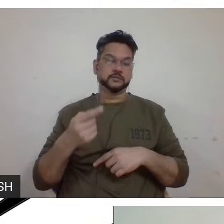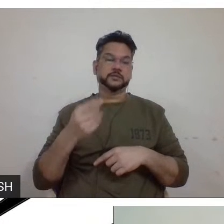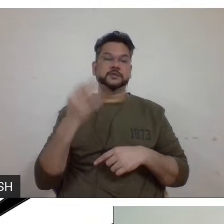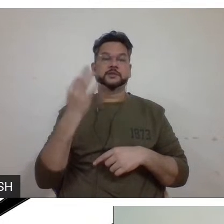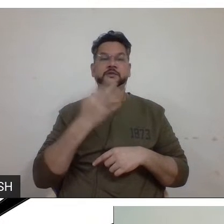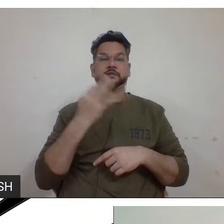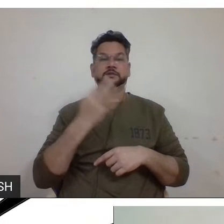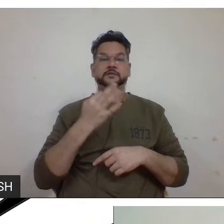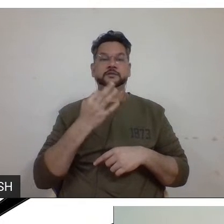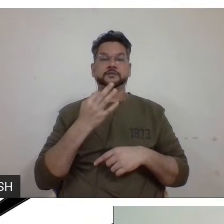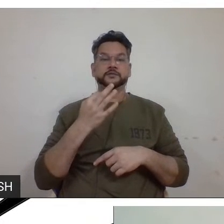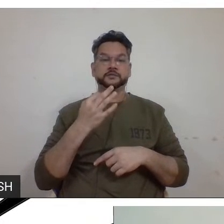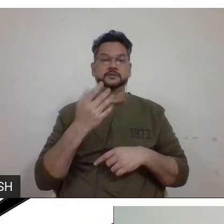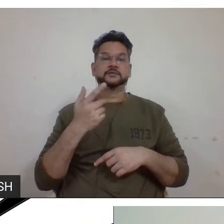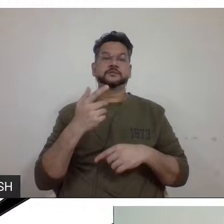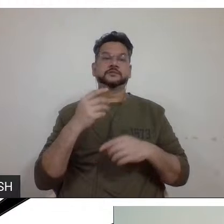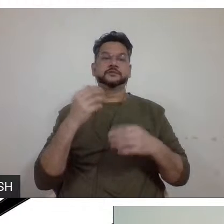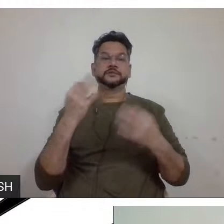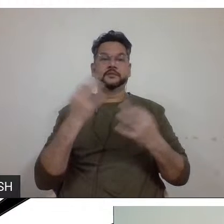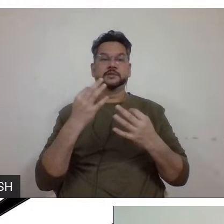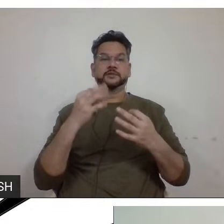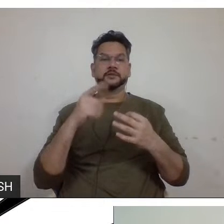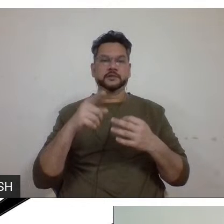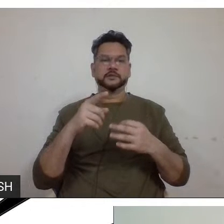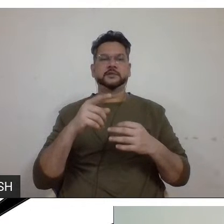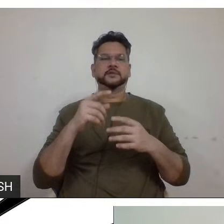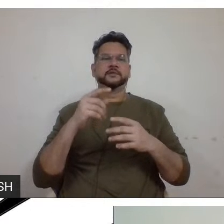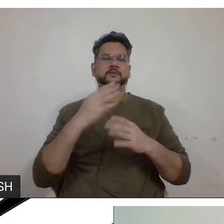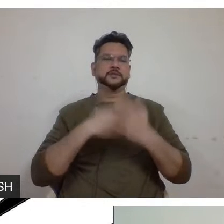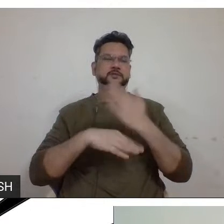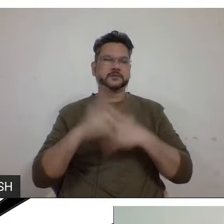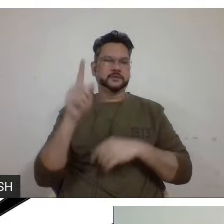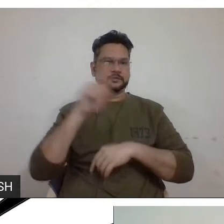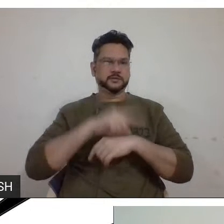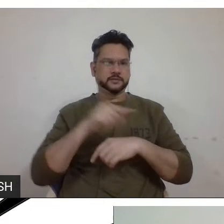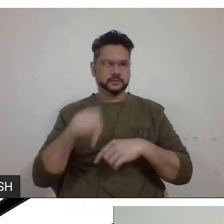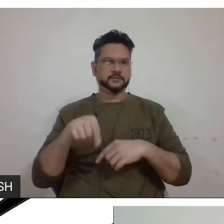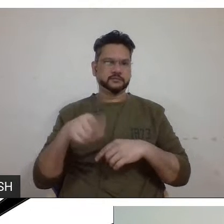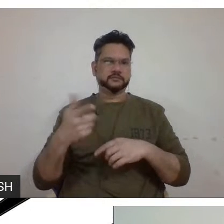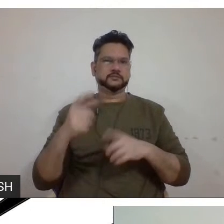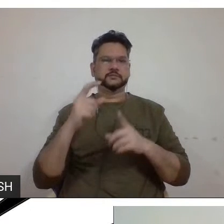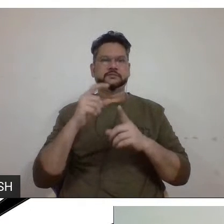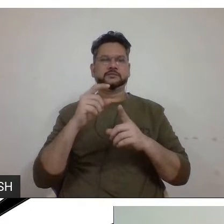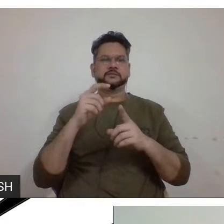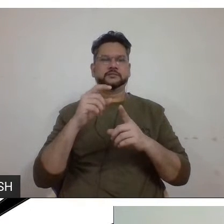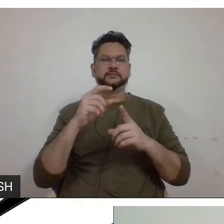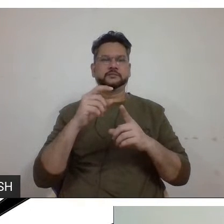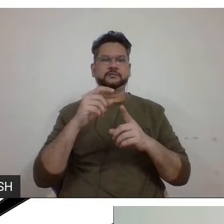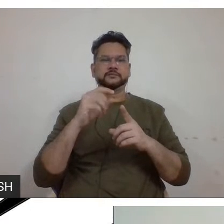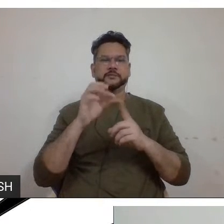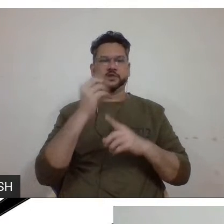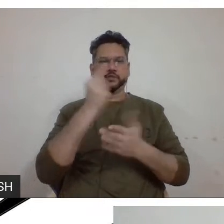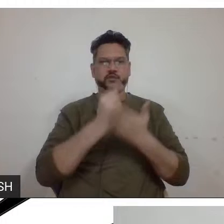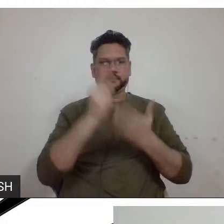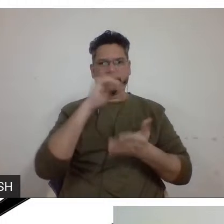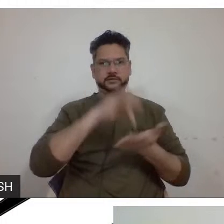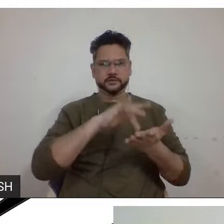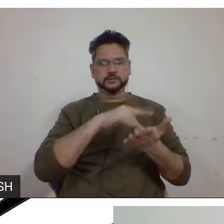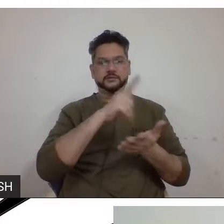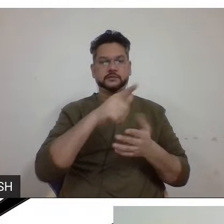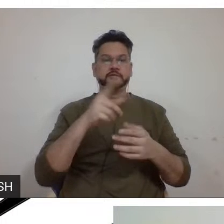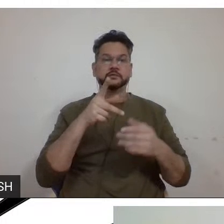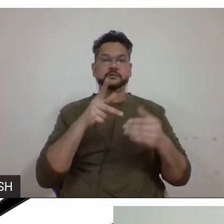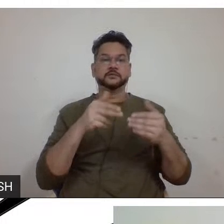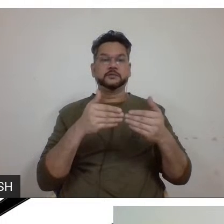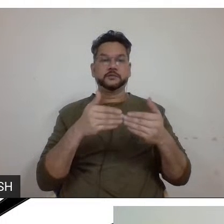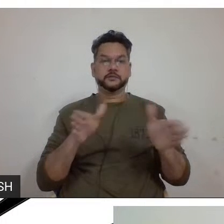this center only, where we will be releasing one very you know good software that has